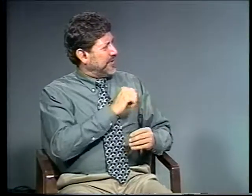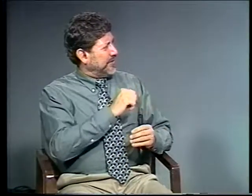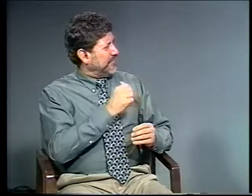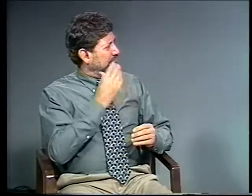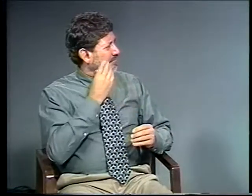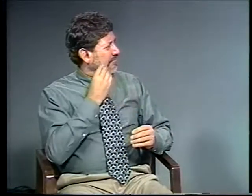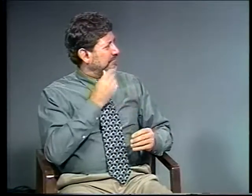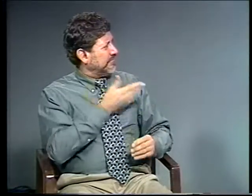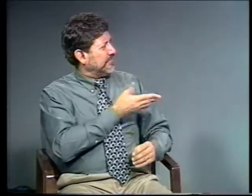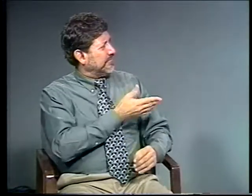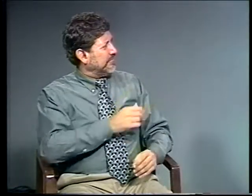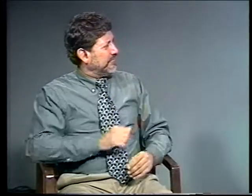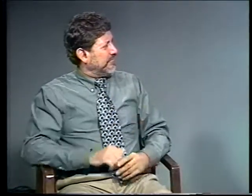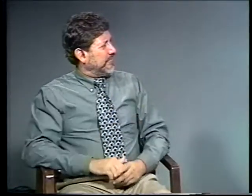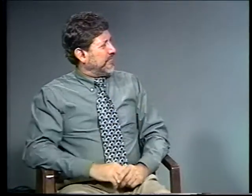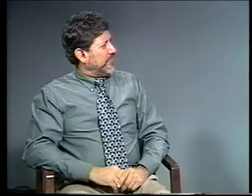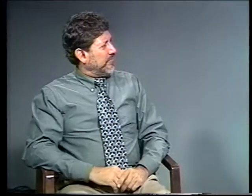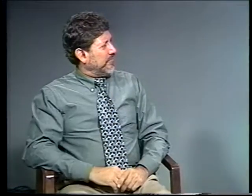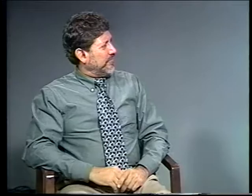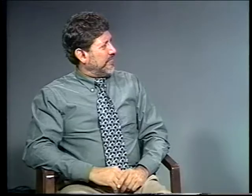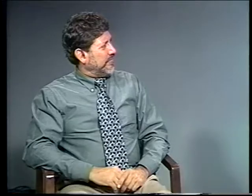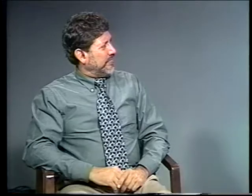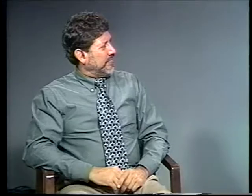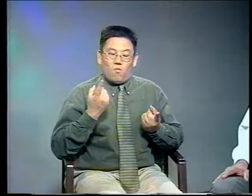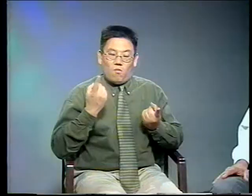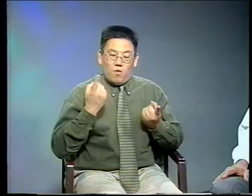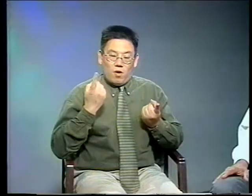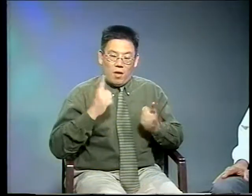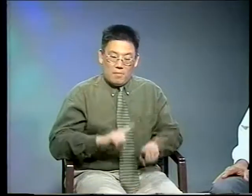Martin, what about yourself? Have you had any similar experiences?